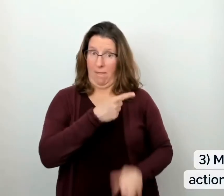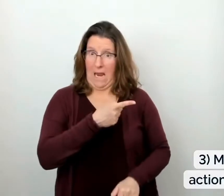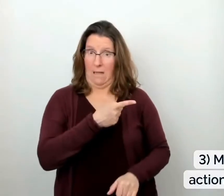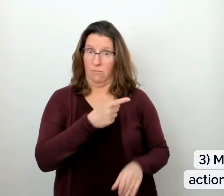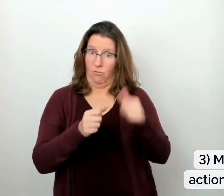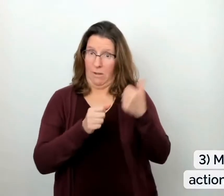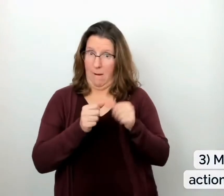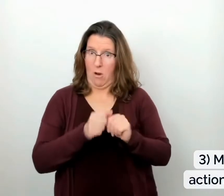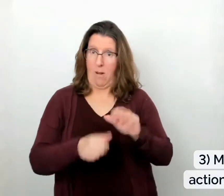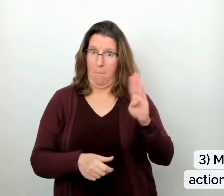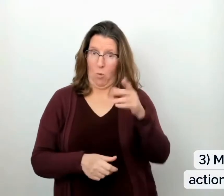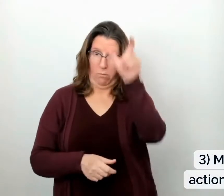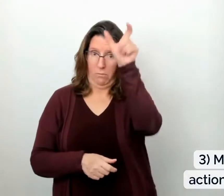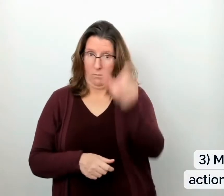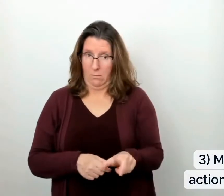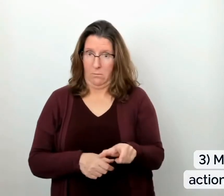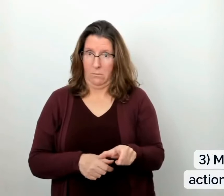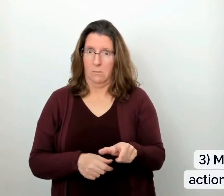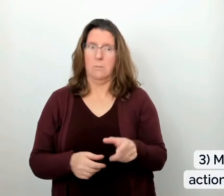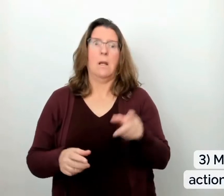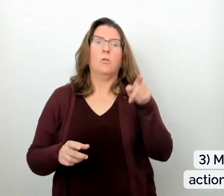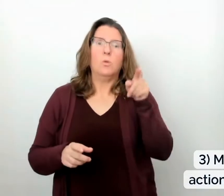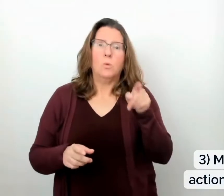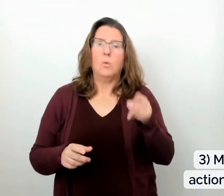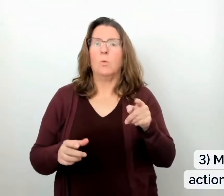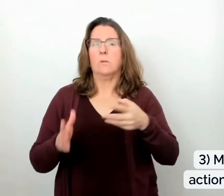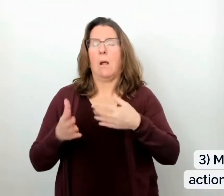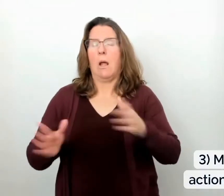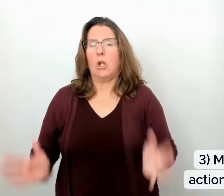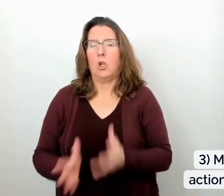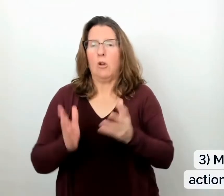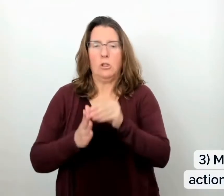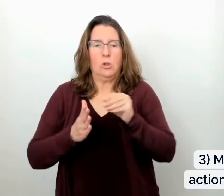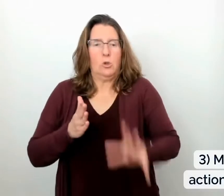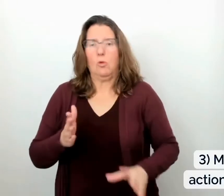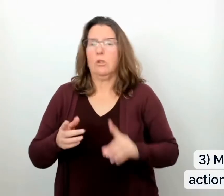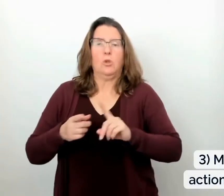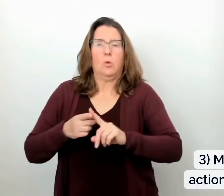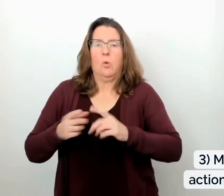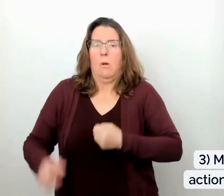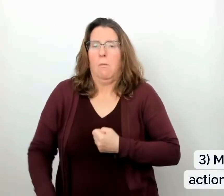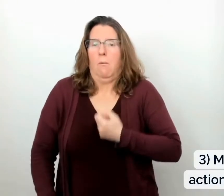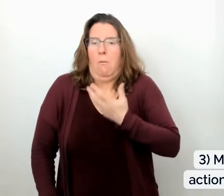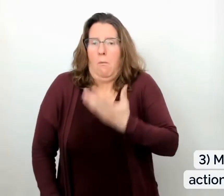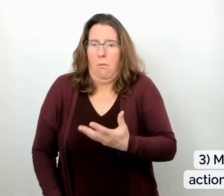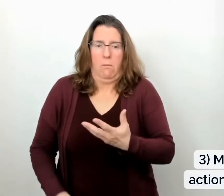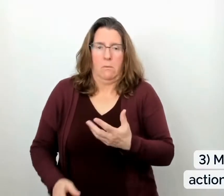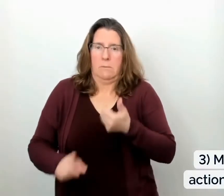UDL Principle 3, multiple means of actions and expression. Providing students different options